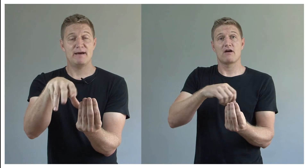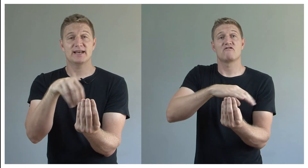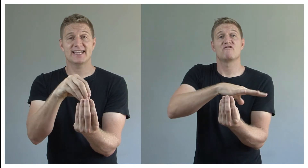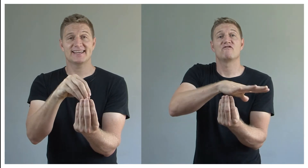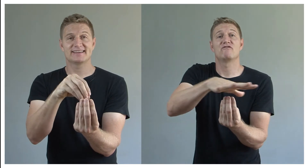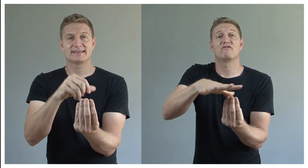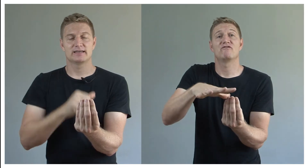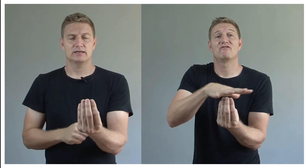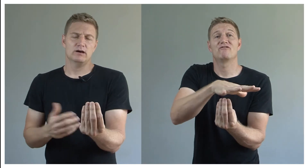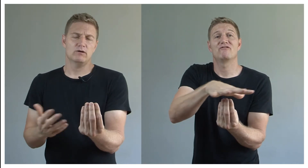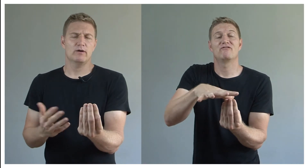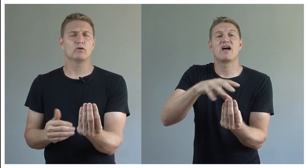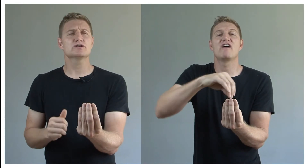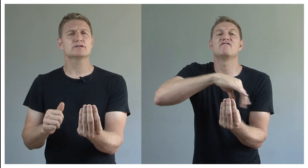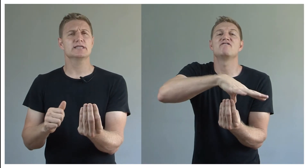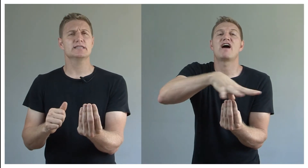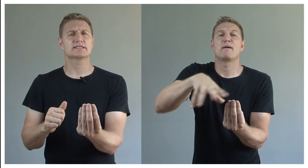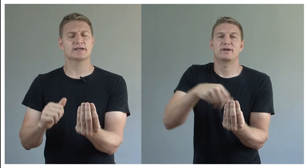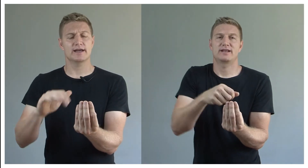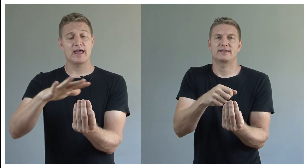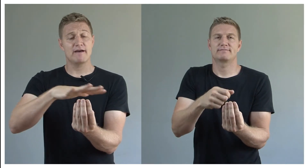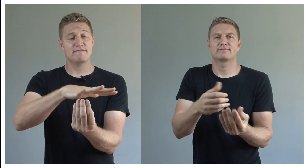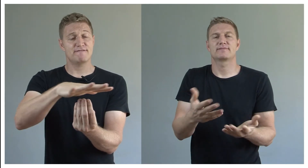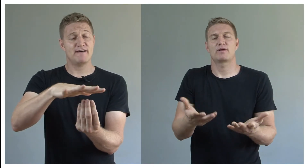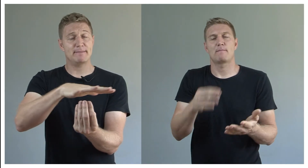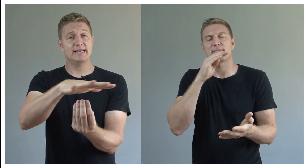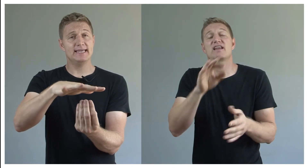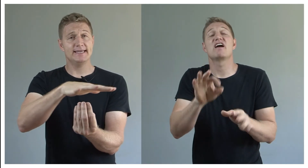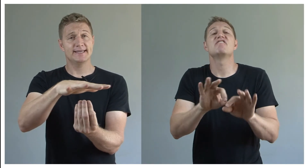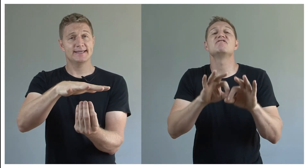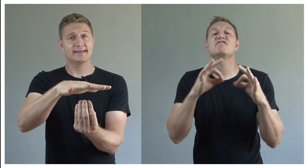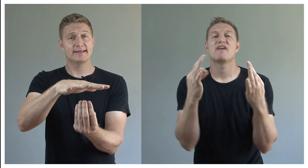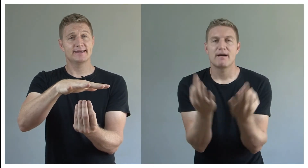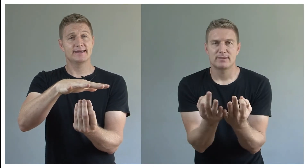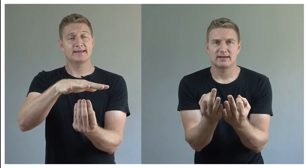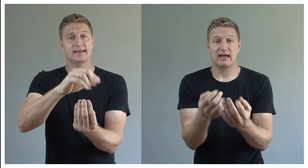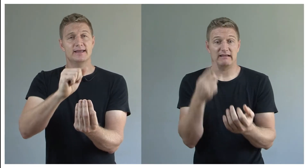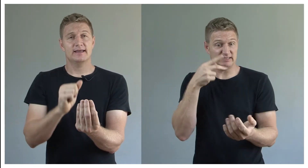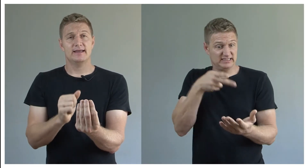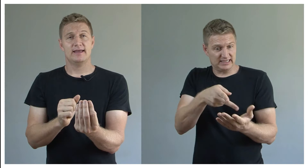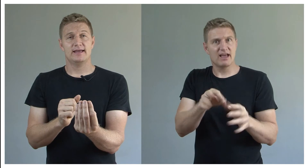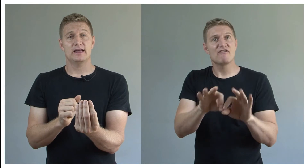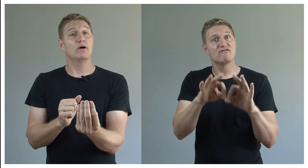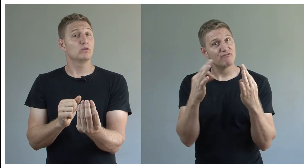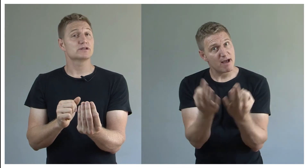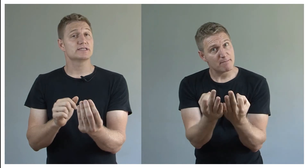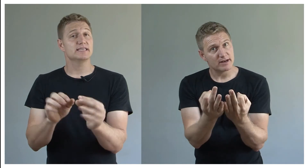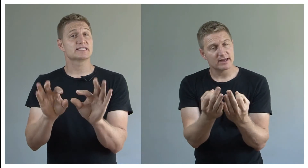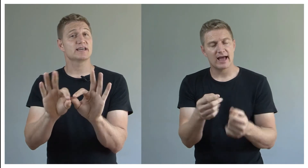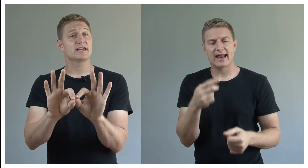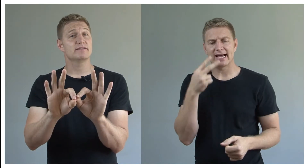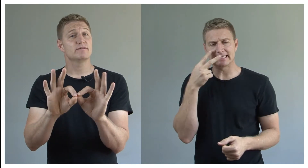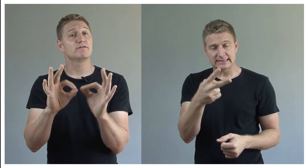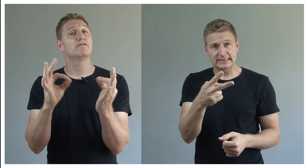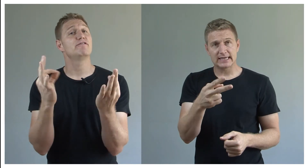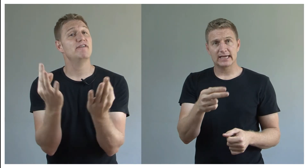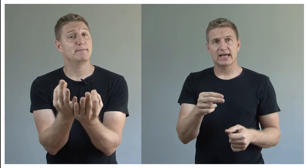Family. Now I also see the sign family, and I also see the sign for